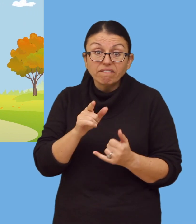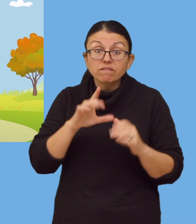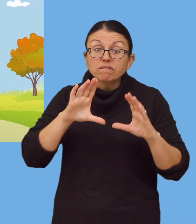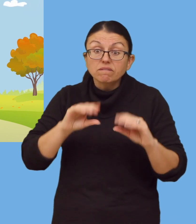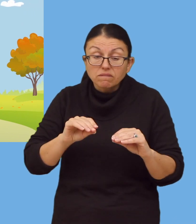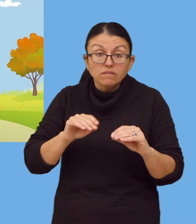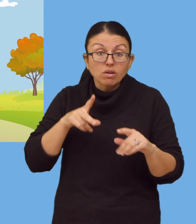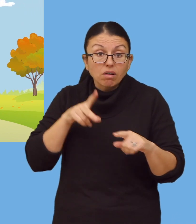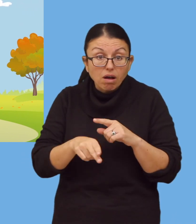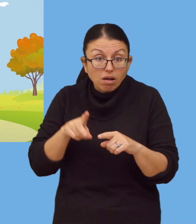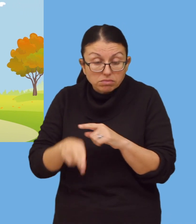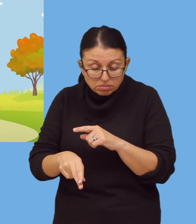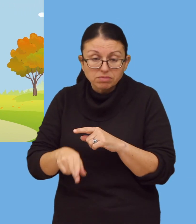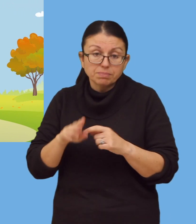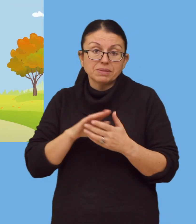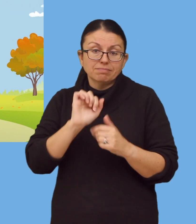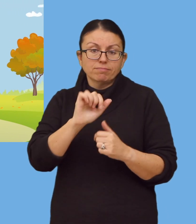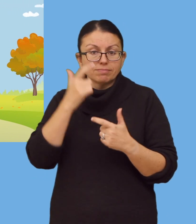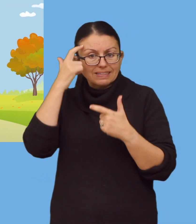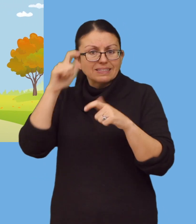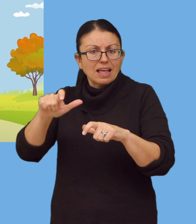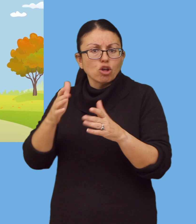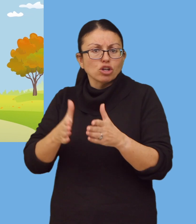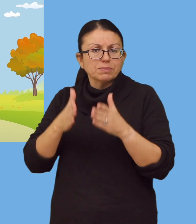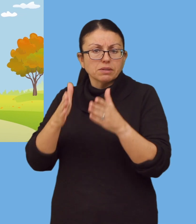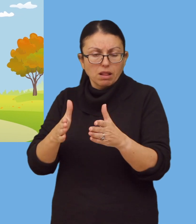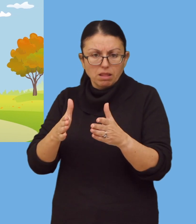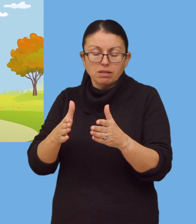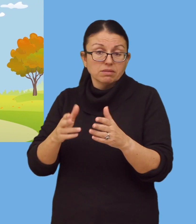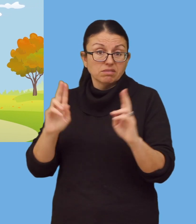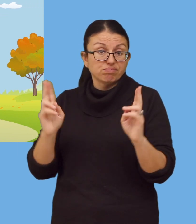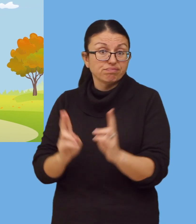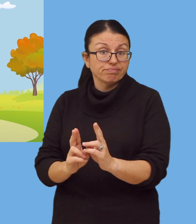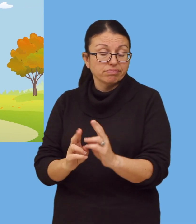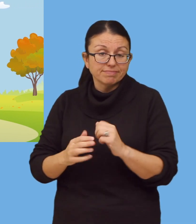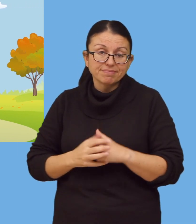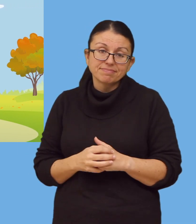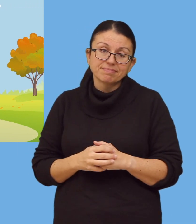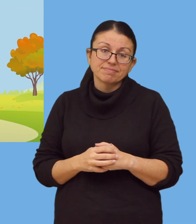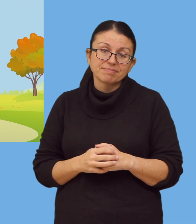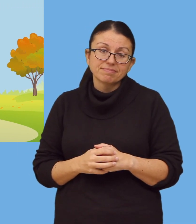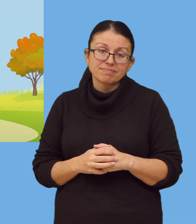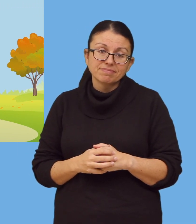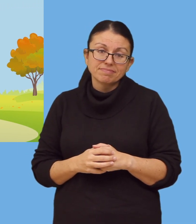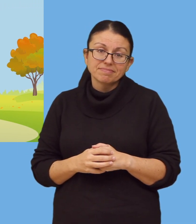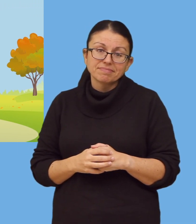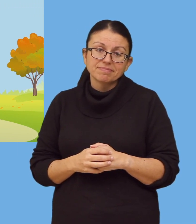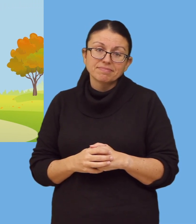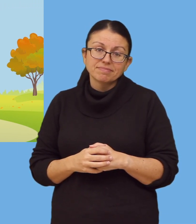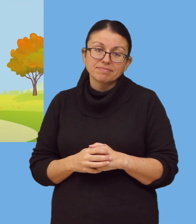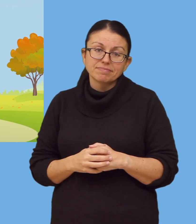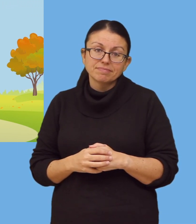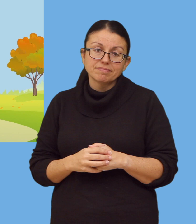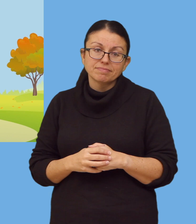To do this, try to do any activity which makes you feel out of breath at least 3 times per week. Start slowly and stay within